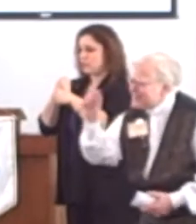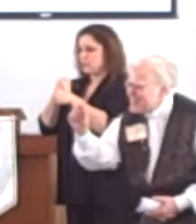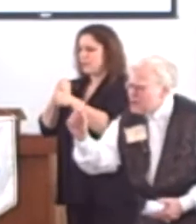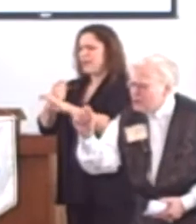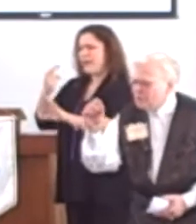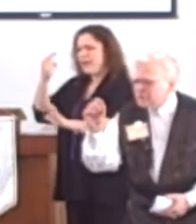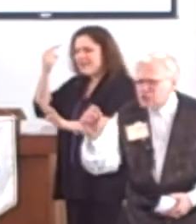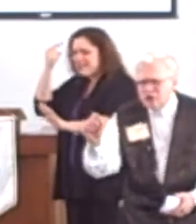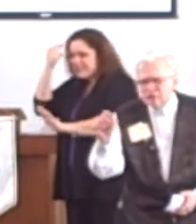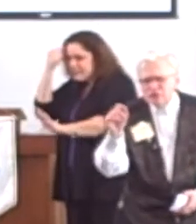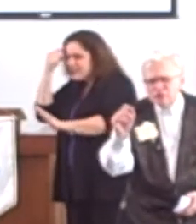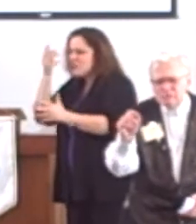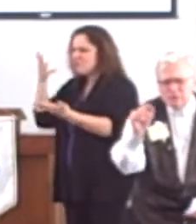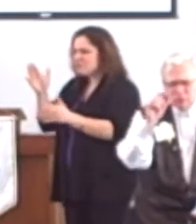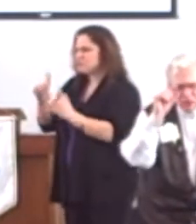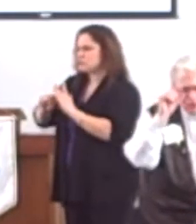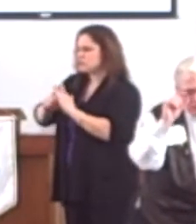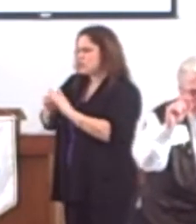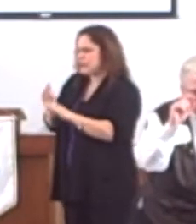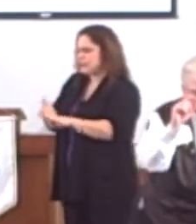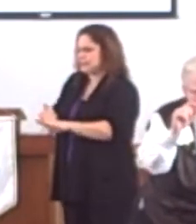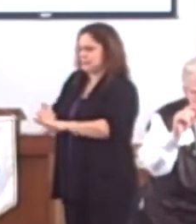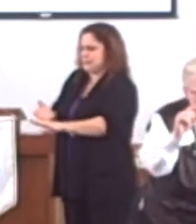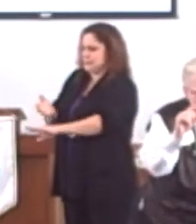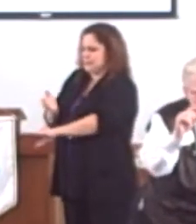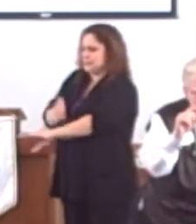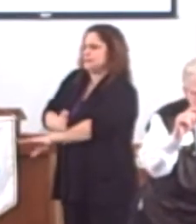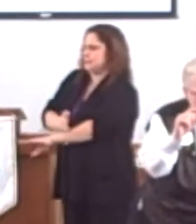I think we've started to treat people a little